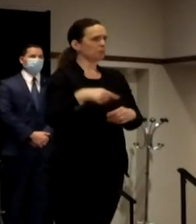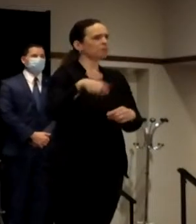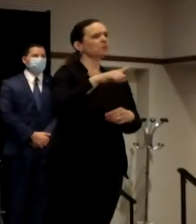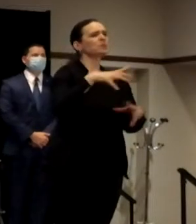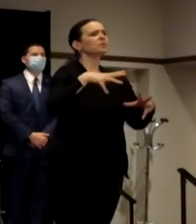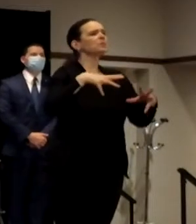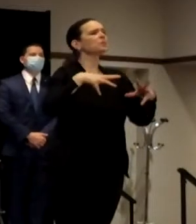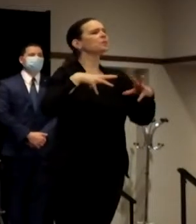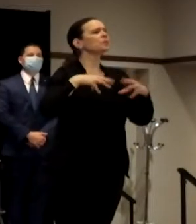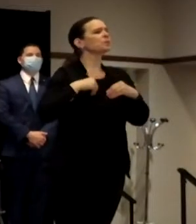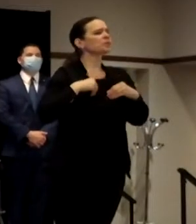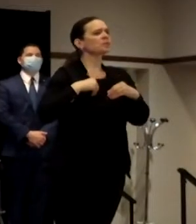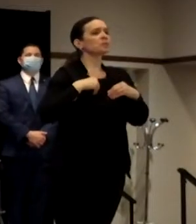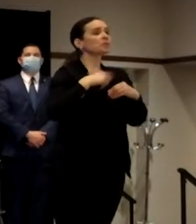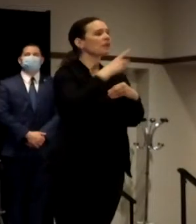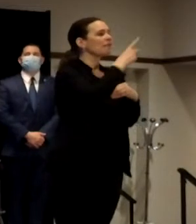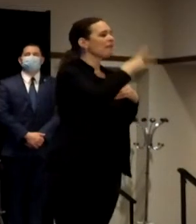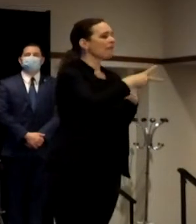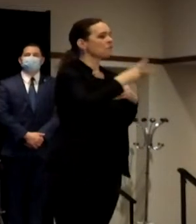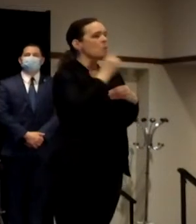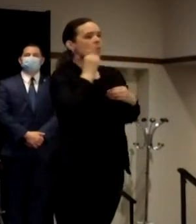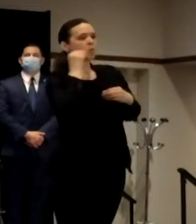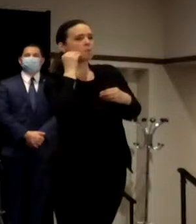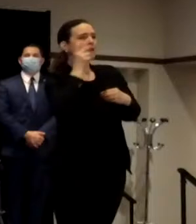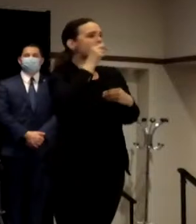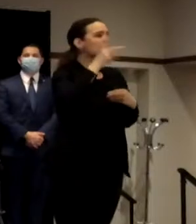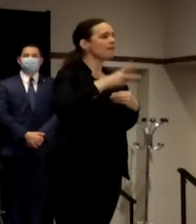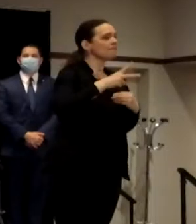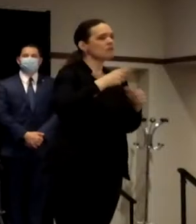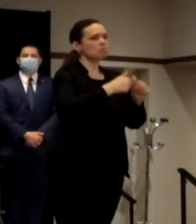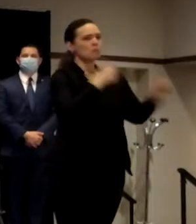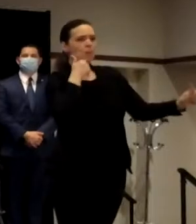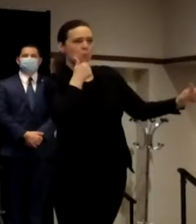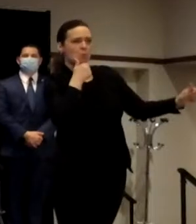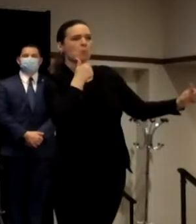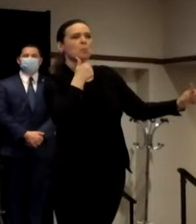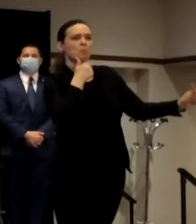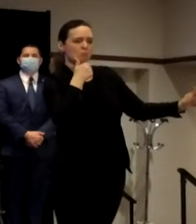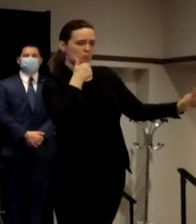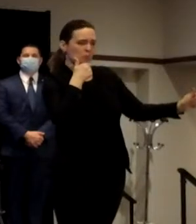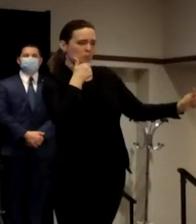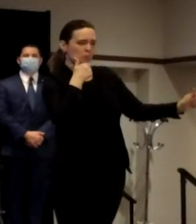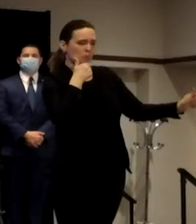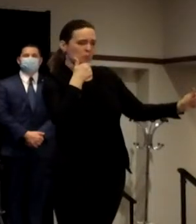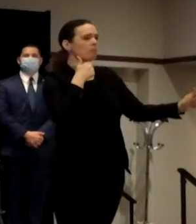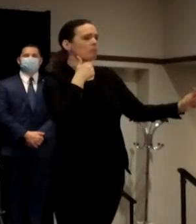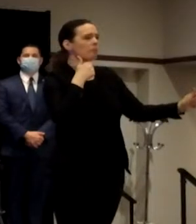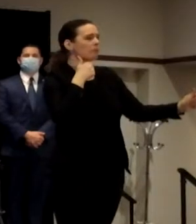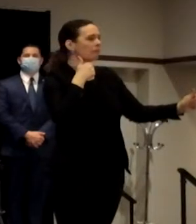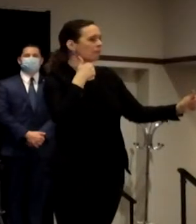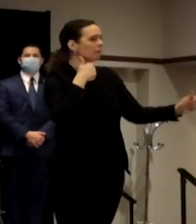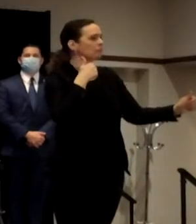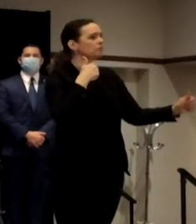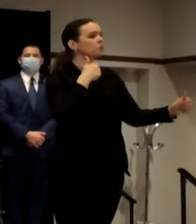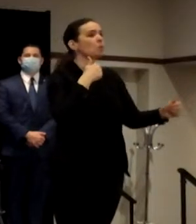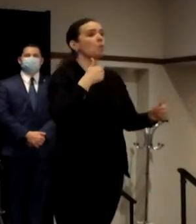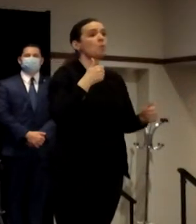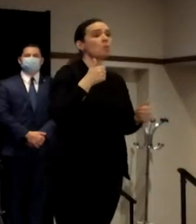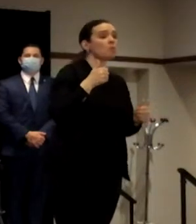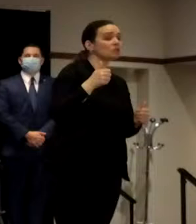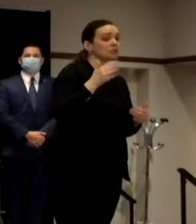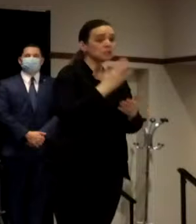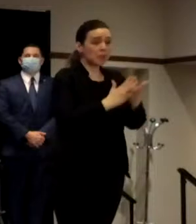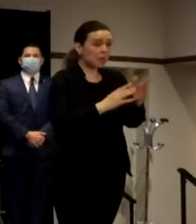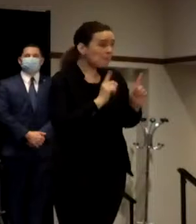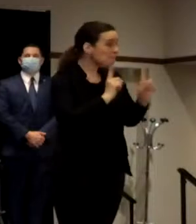just online, with some were hybrid and some exclusively in person. I was actually very